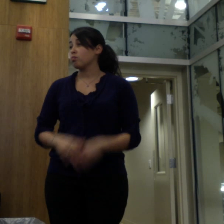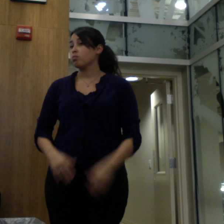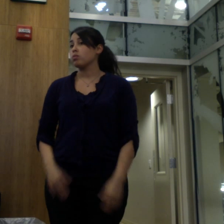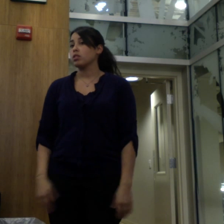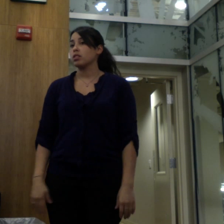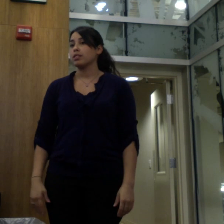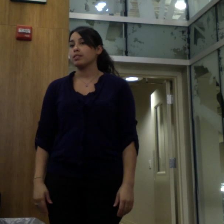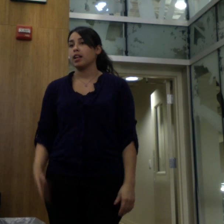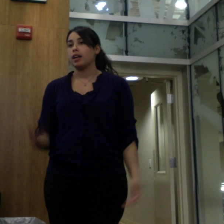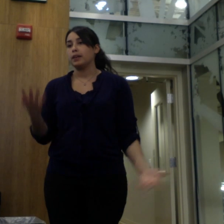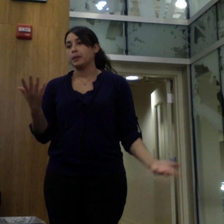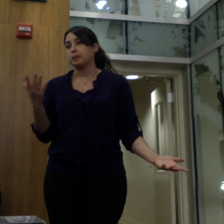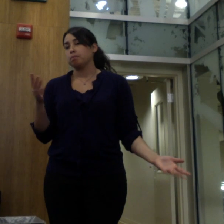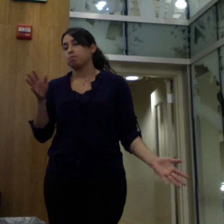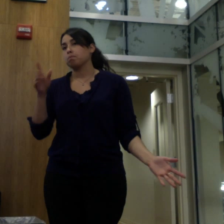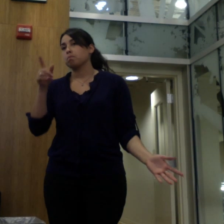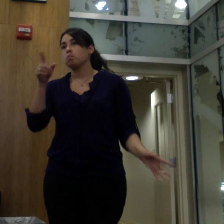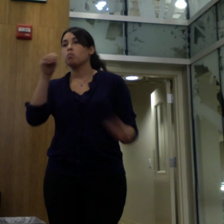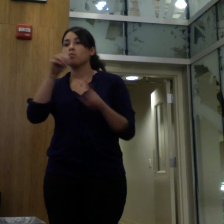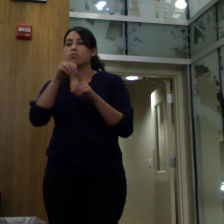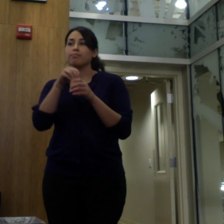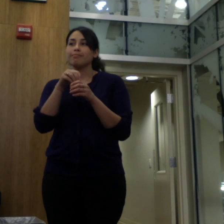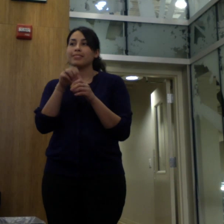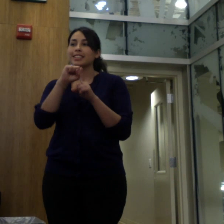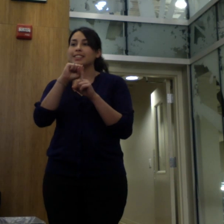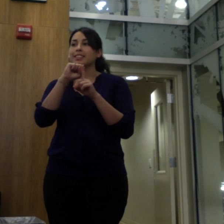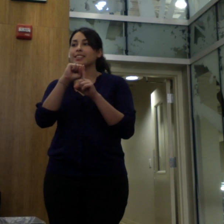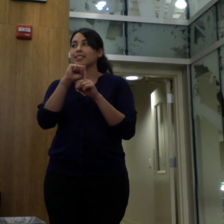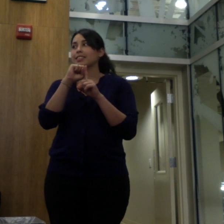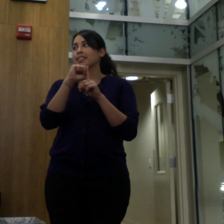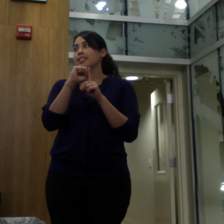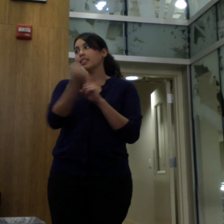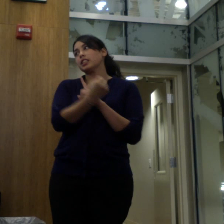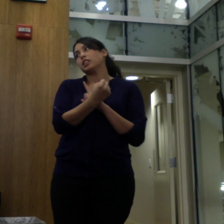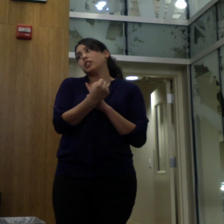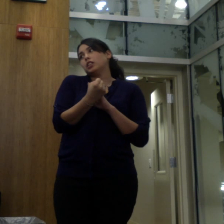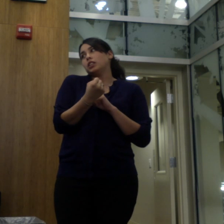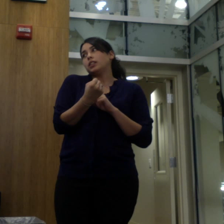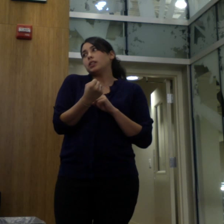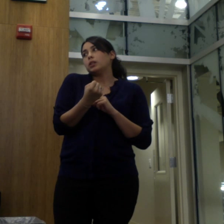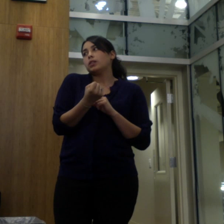you're thrown into a situation. There is,